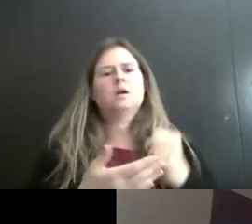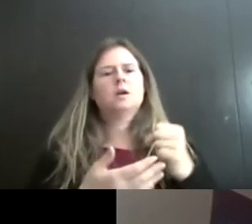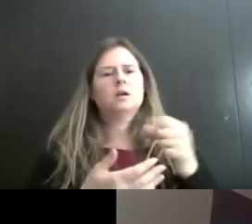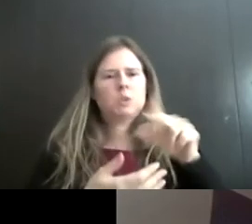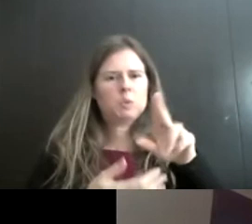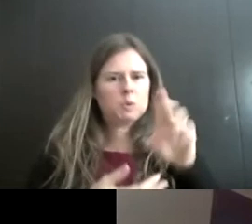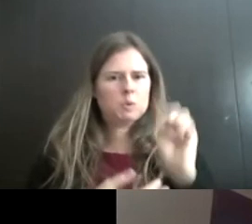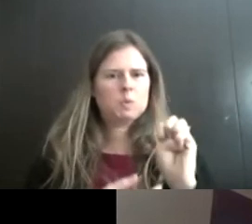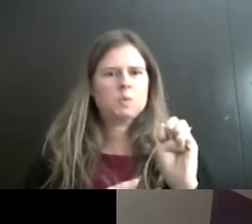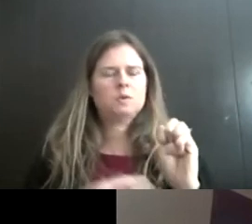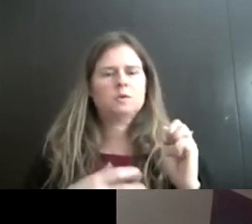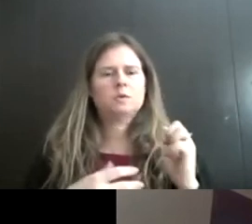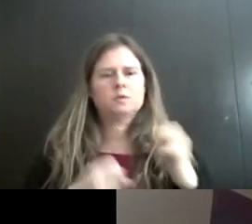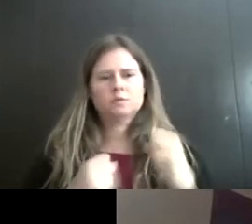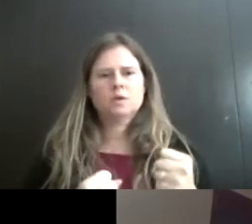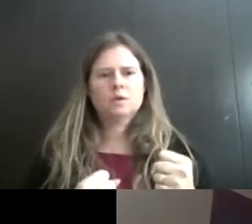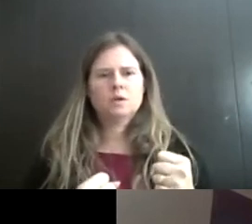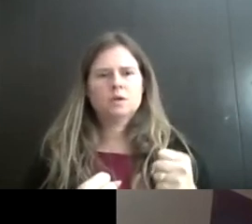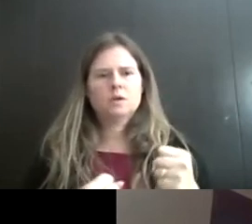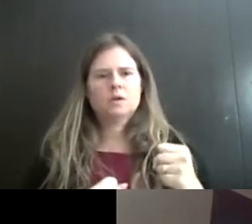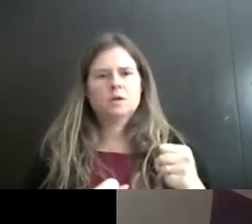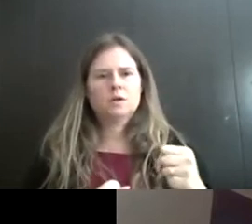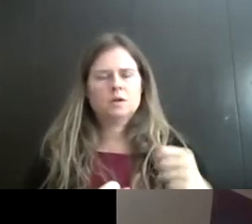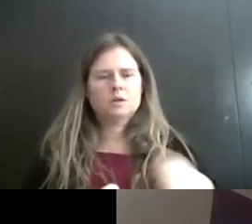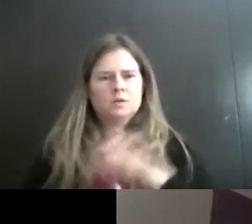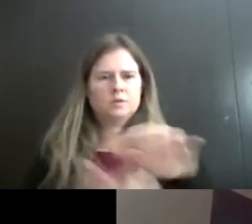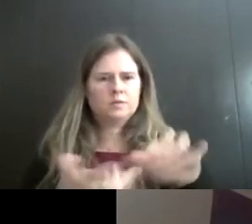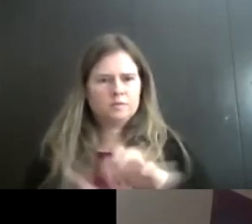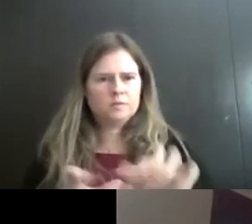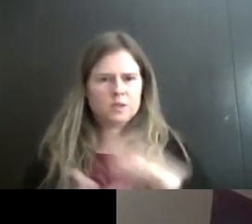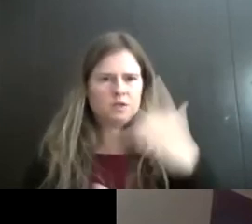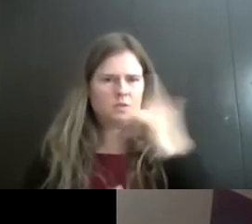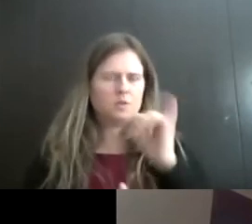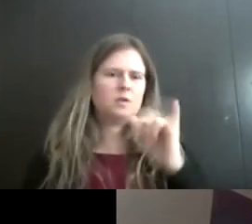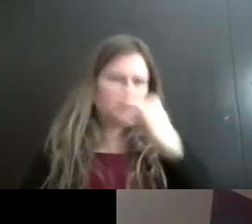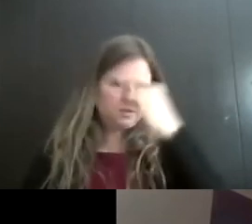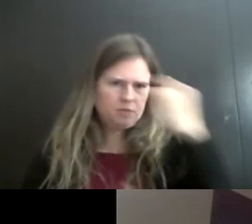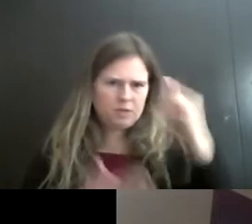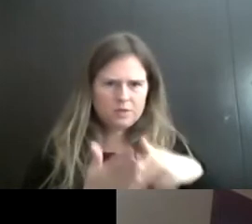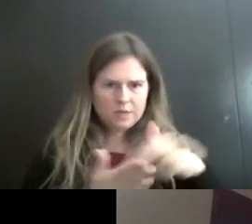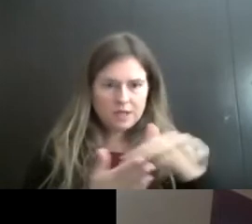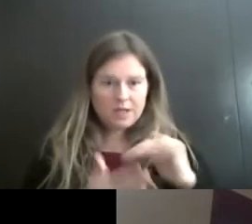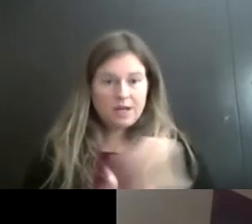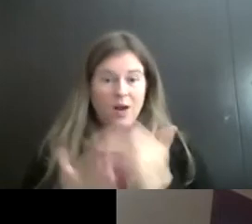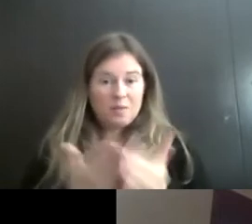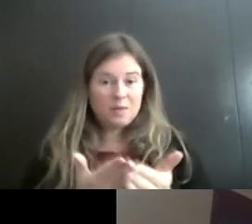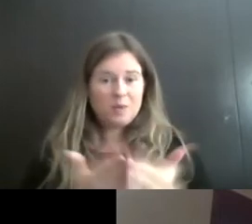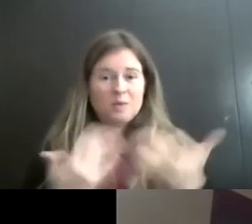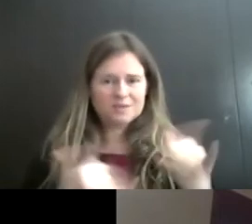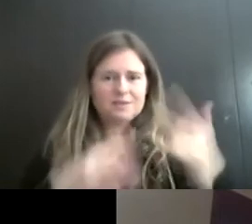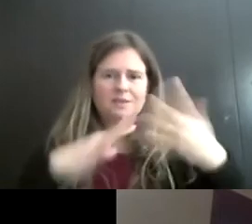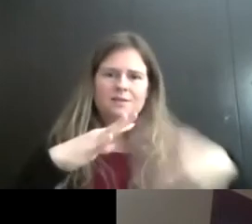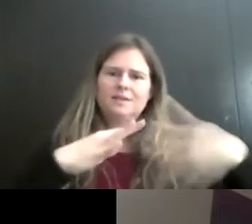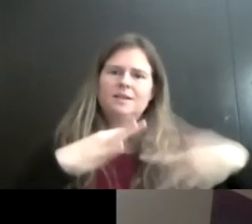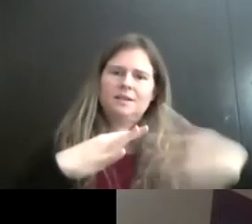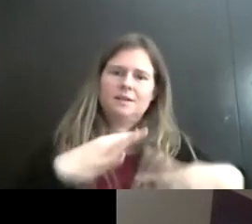strongest glue and we mix black paint so it looks like the tar, and our canoes still leak. They all leak. So